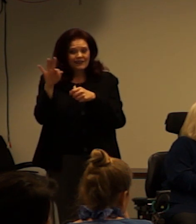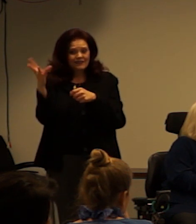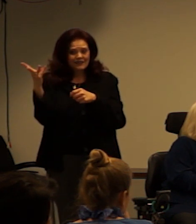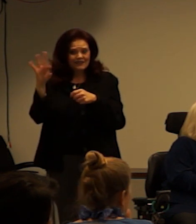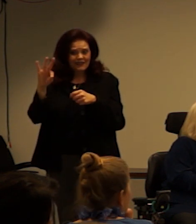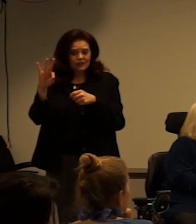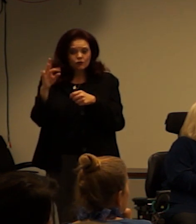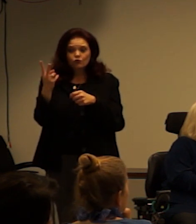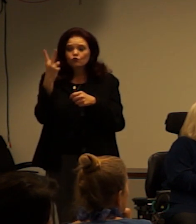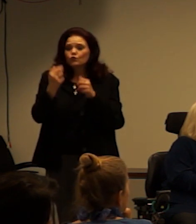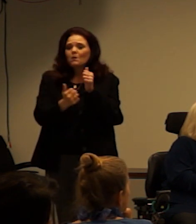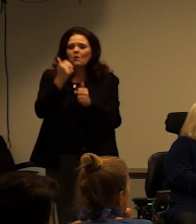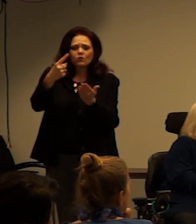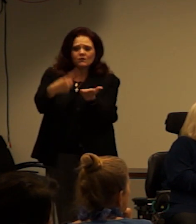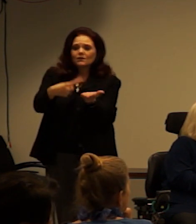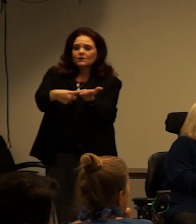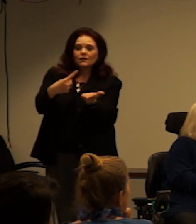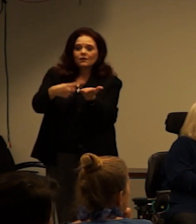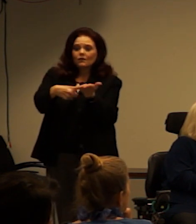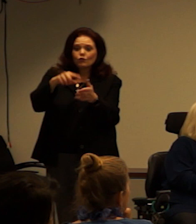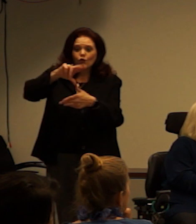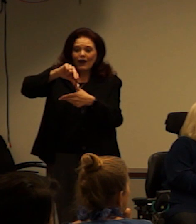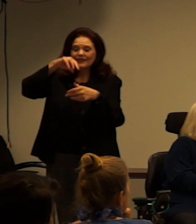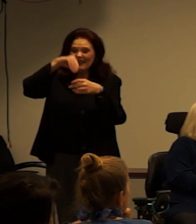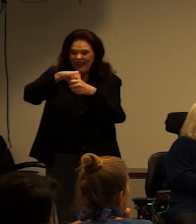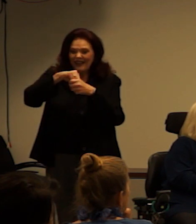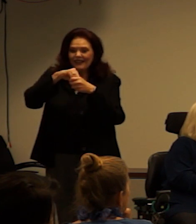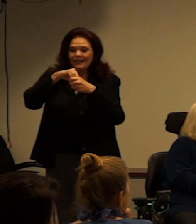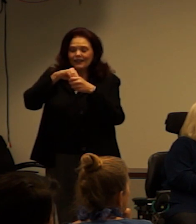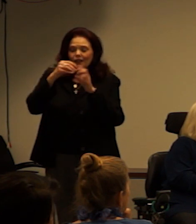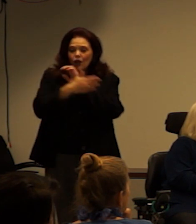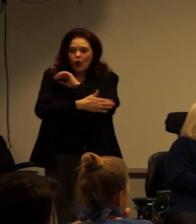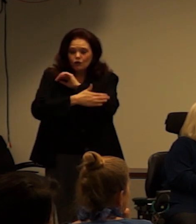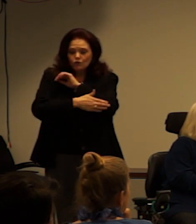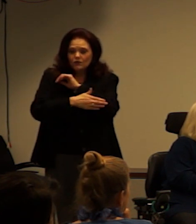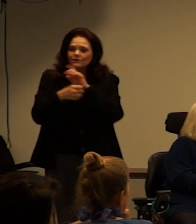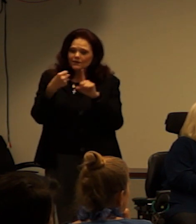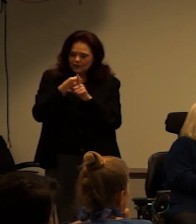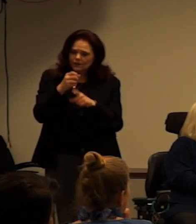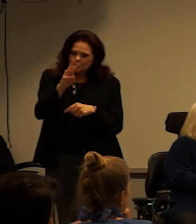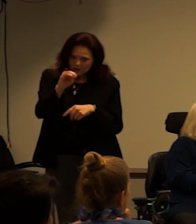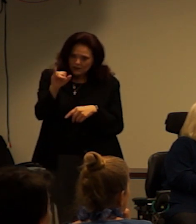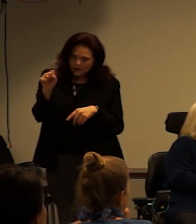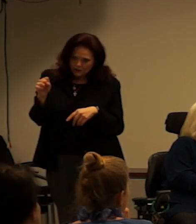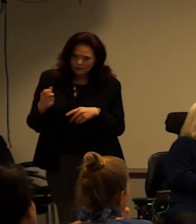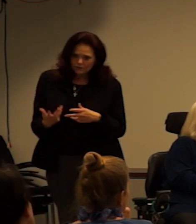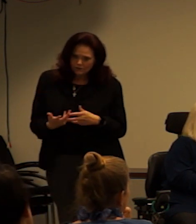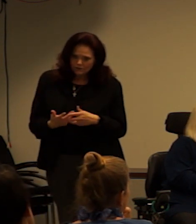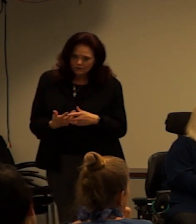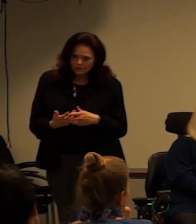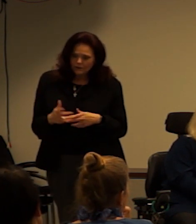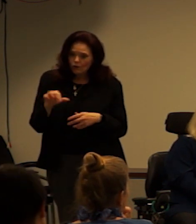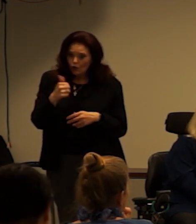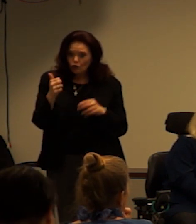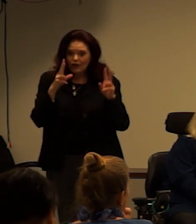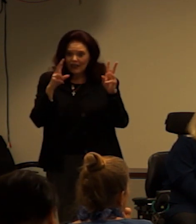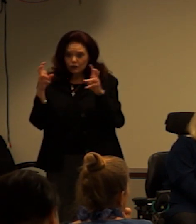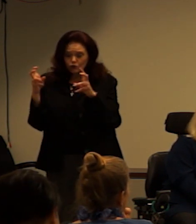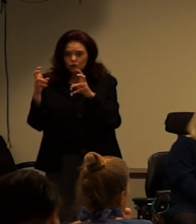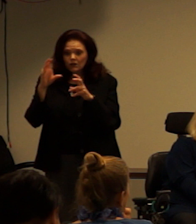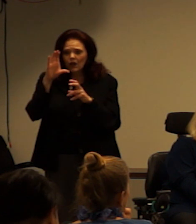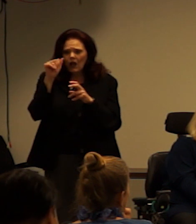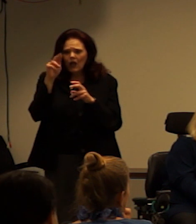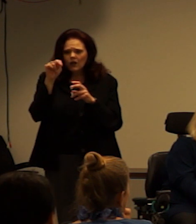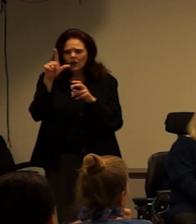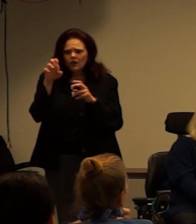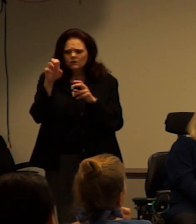about hurricanes in the country hit Mississippi, right? Then the other issue too is Candlestick